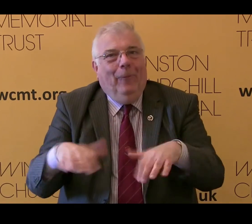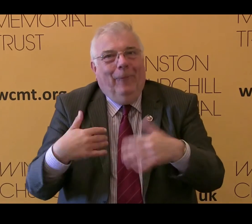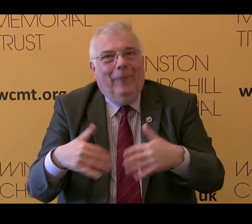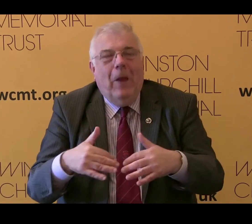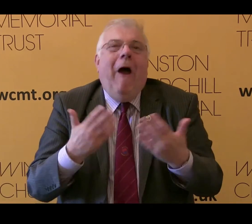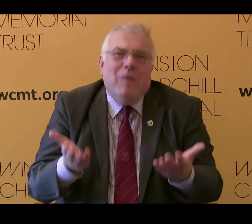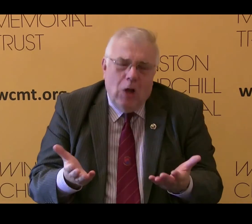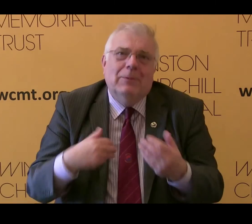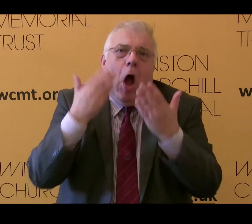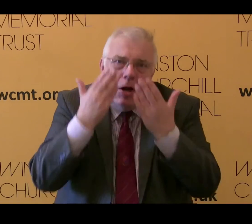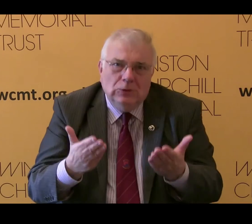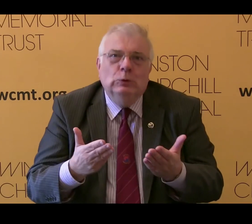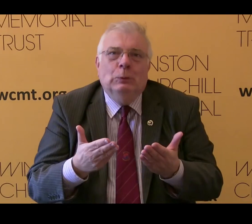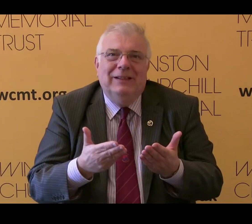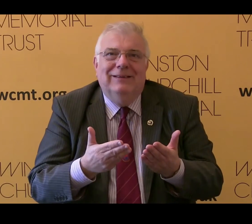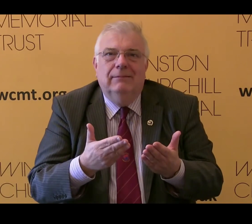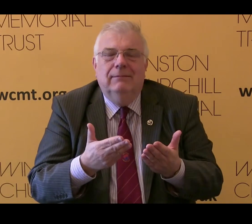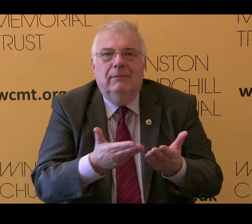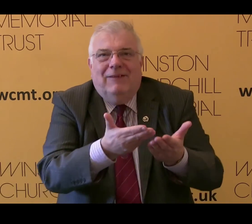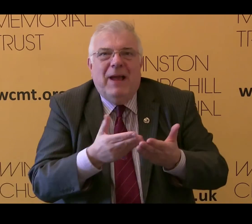is something special, and I would really like to thank the Trust for that